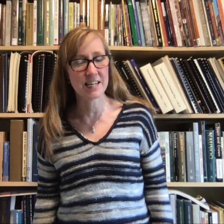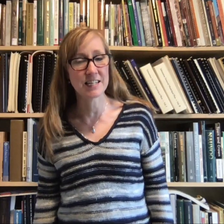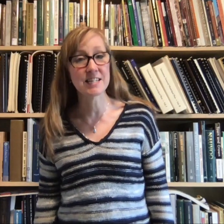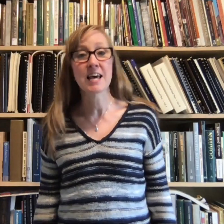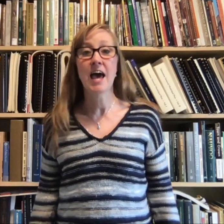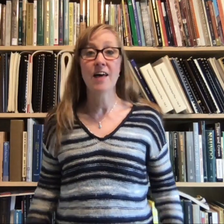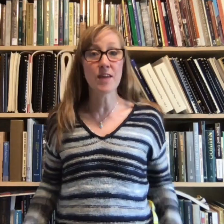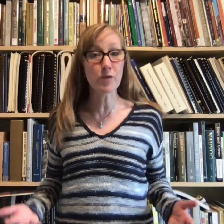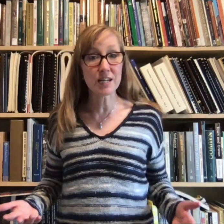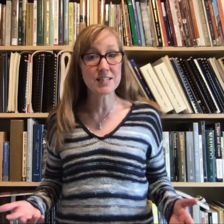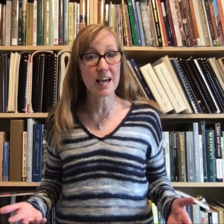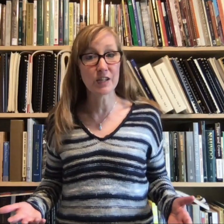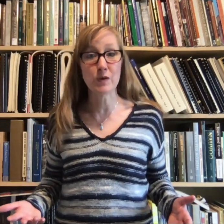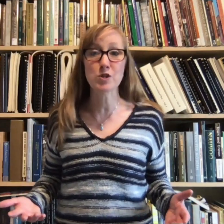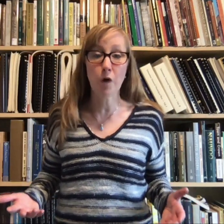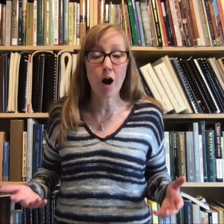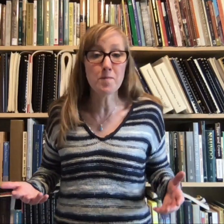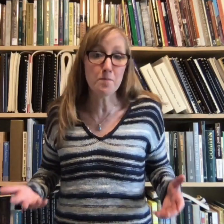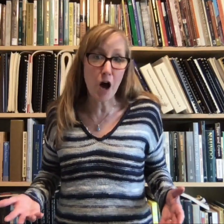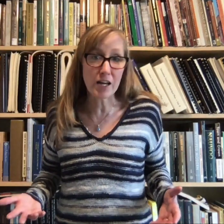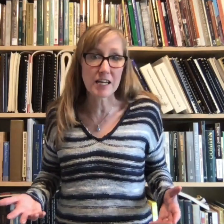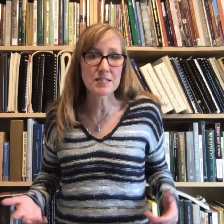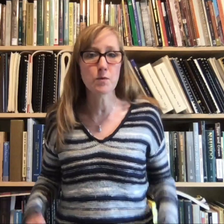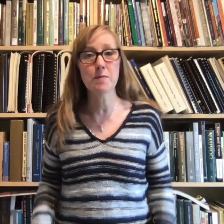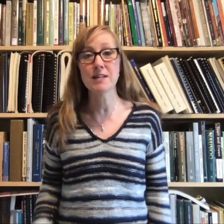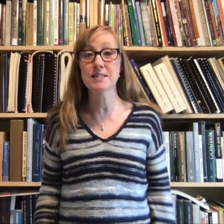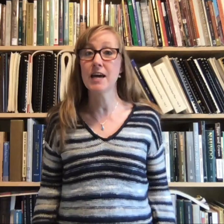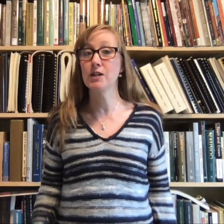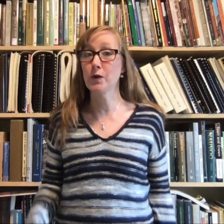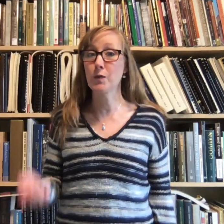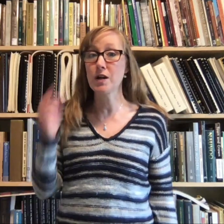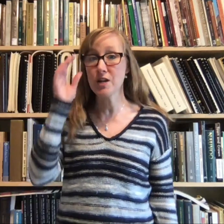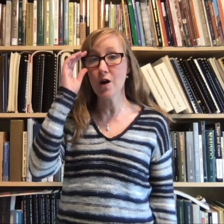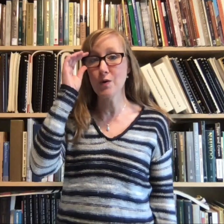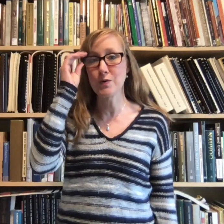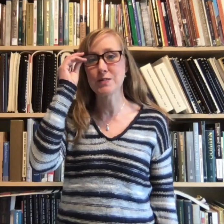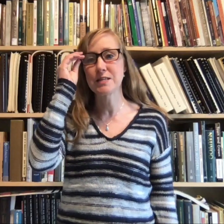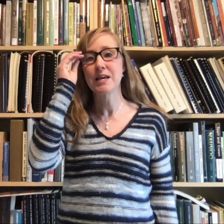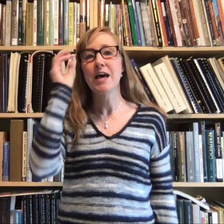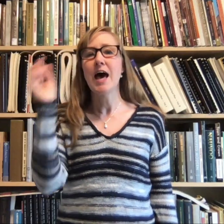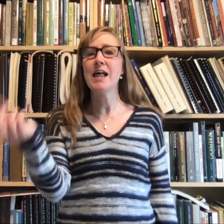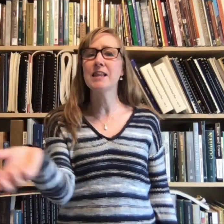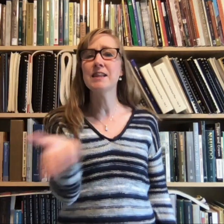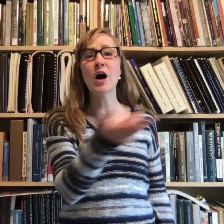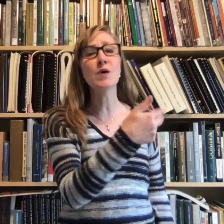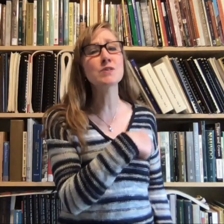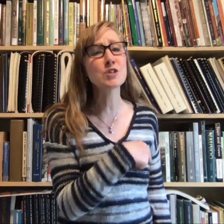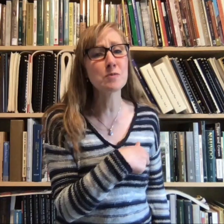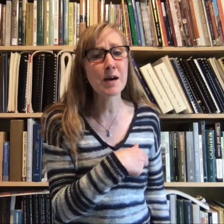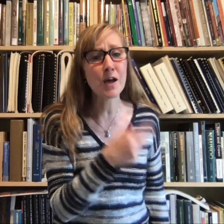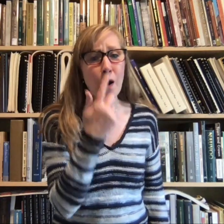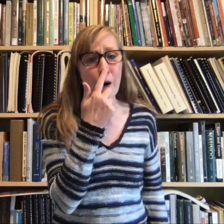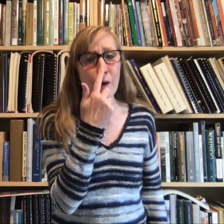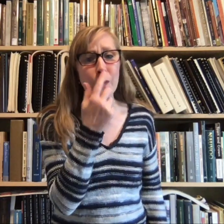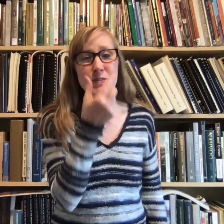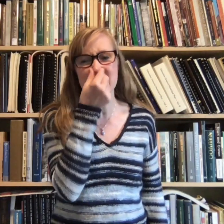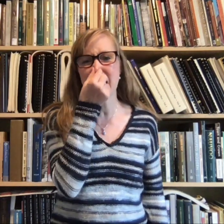indeed. And then we're going to say hello to our body. So we might say hello to our nose. Hello to my nose.